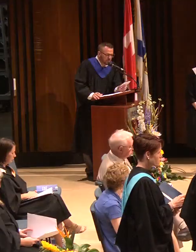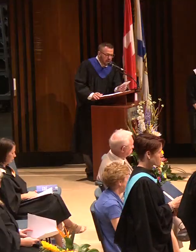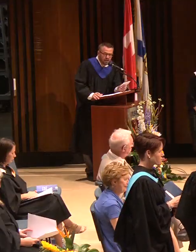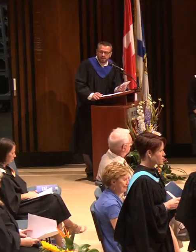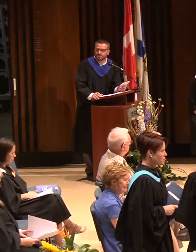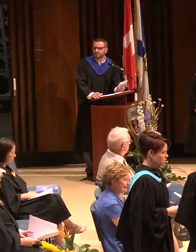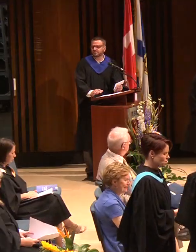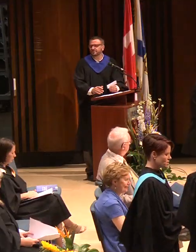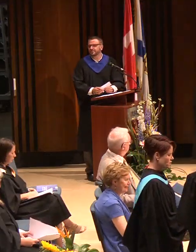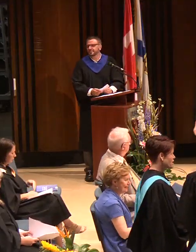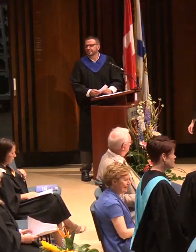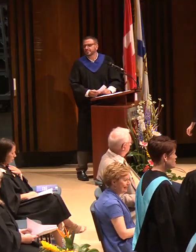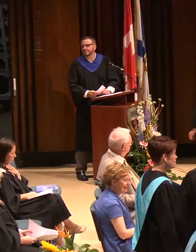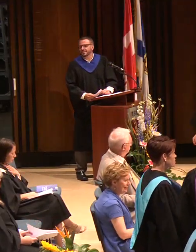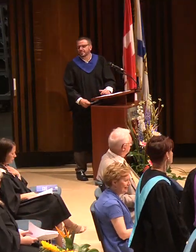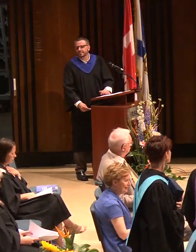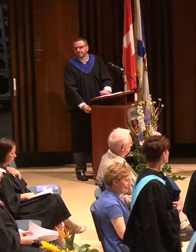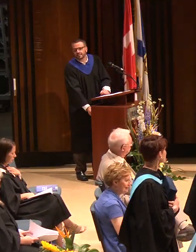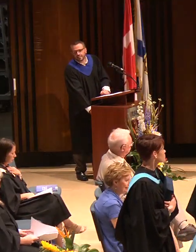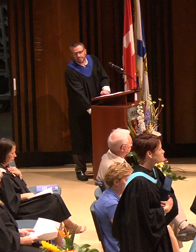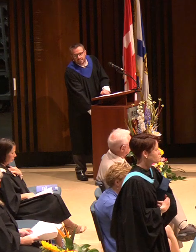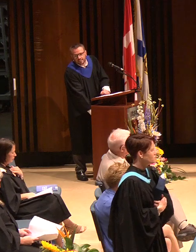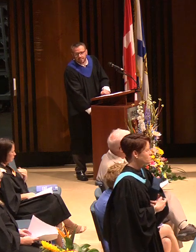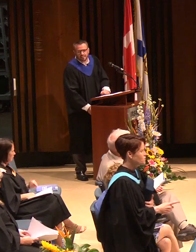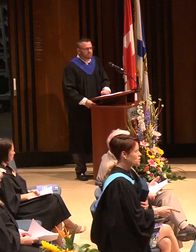Jessica Burrell.